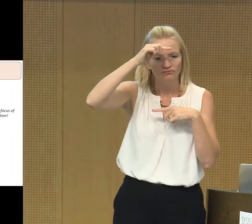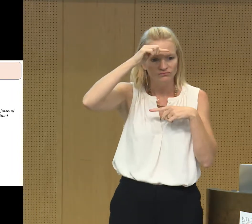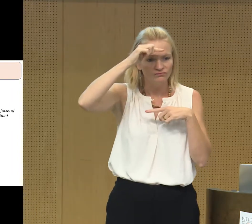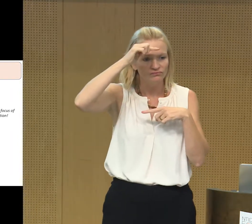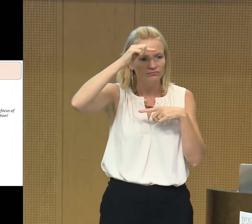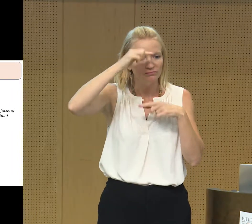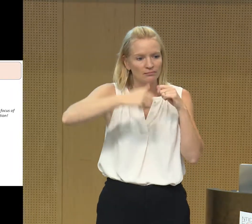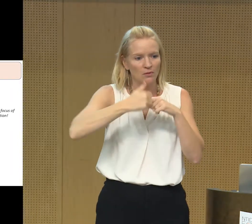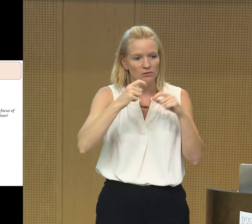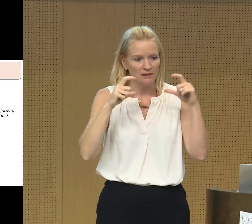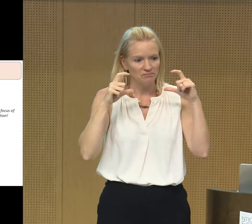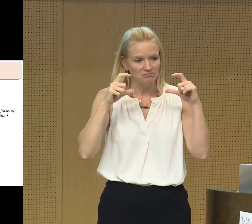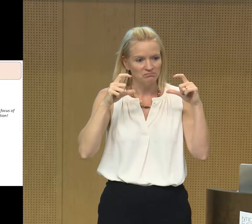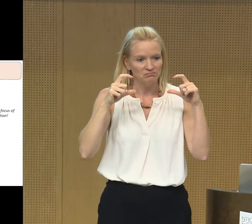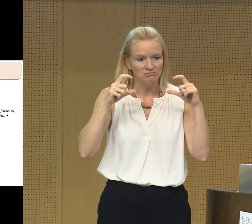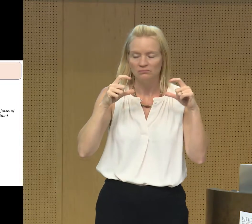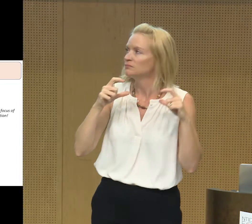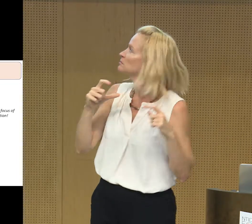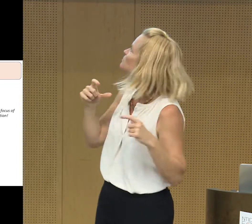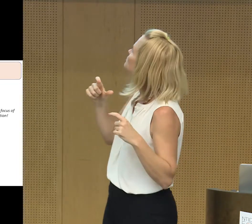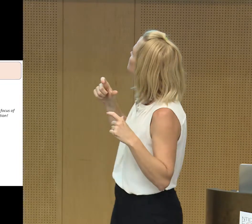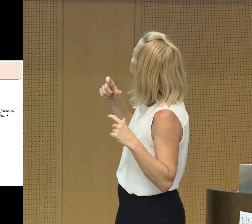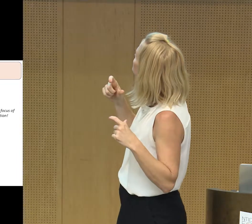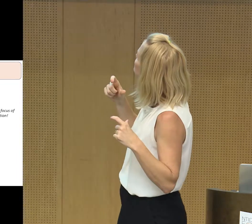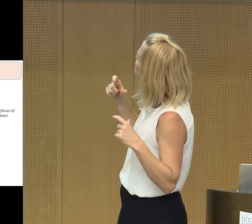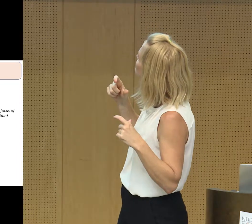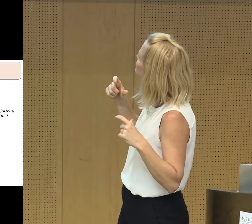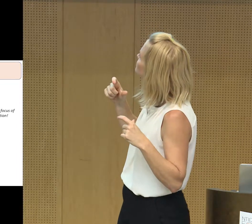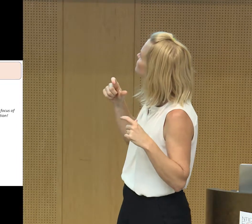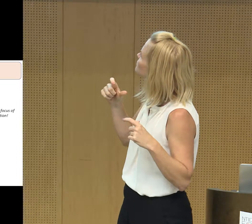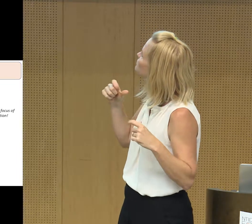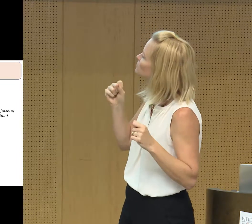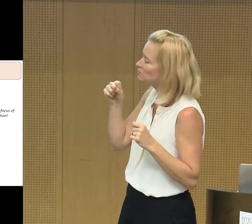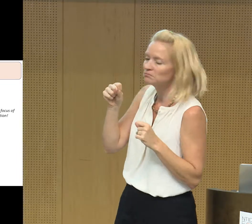Their eye gaze is mostly on the face, around the mouth.